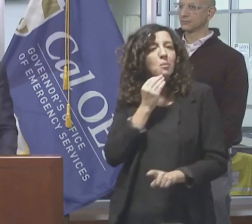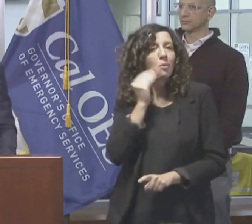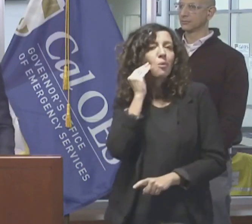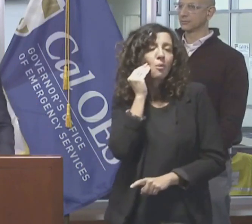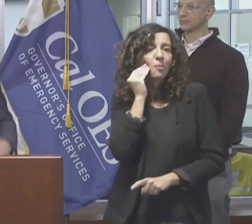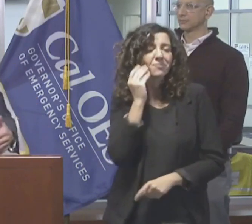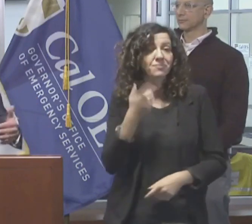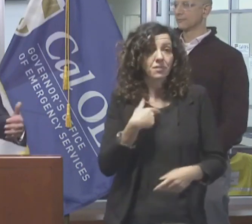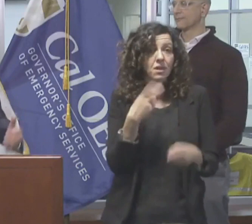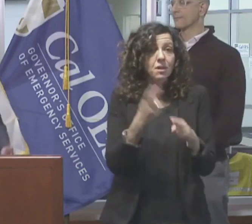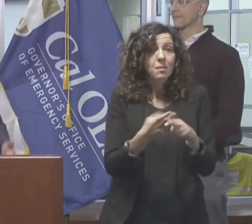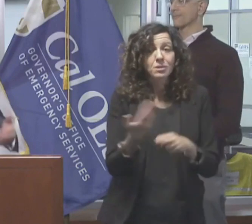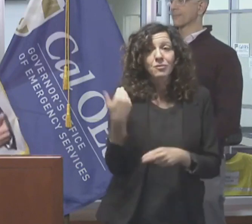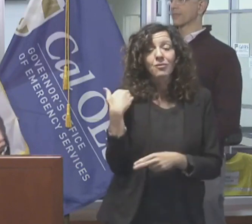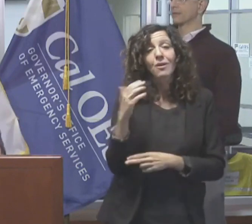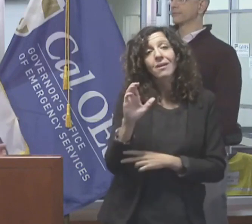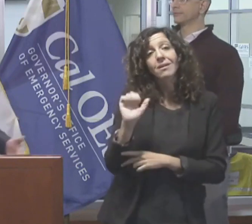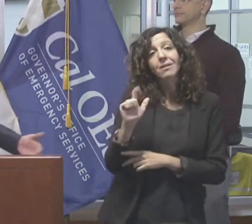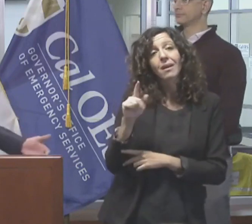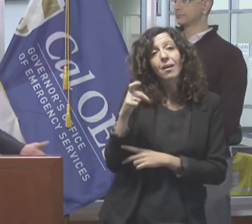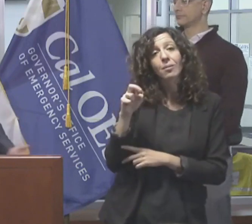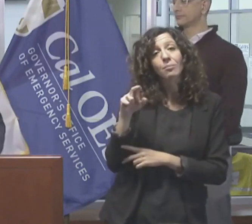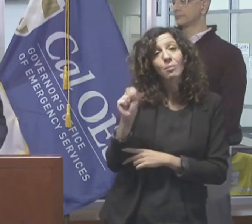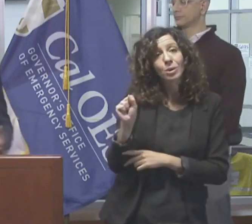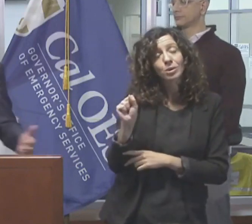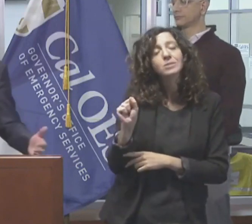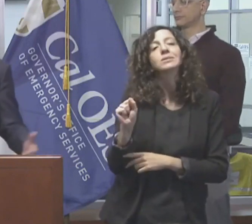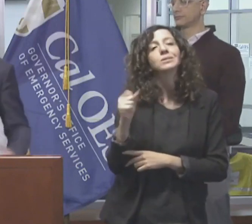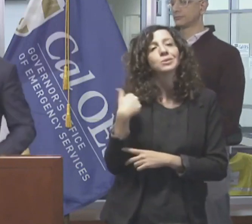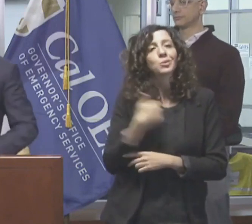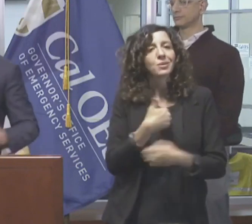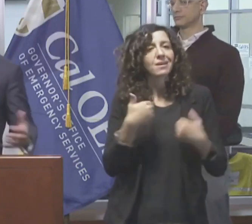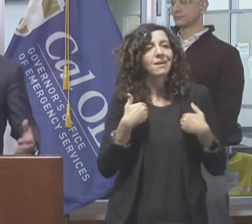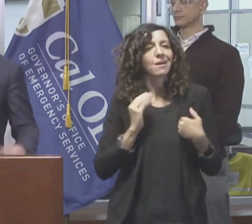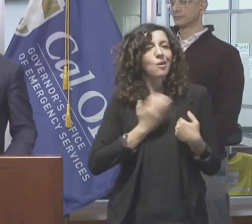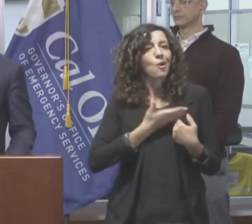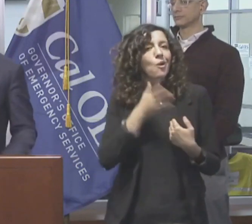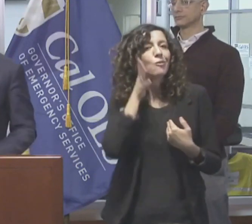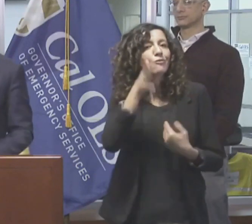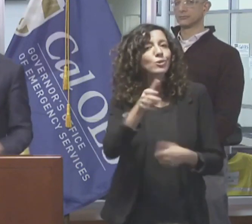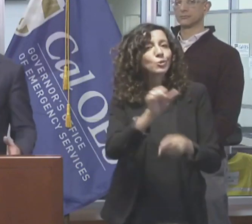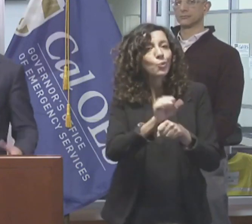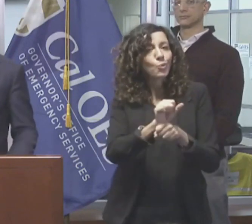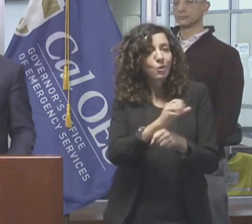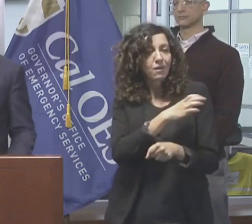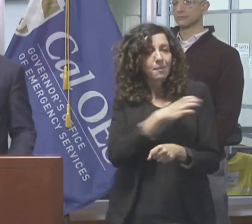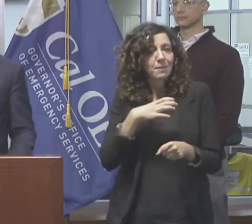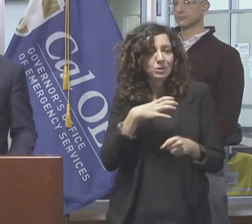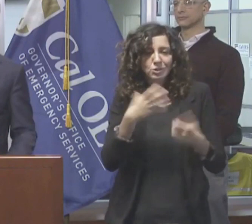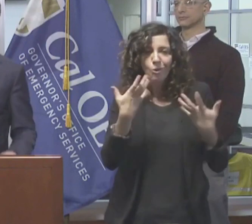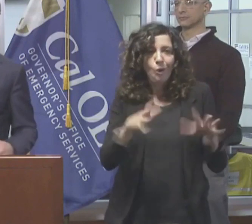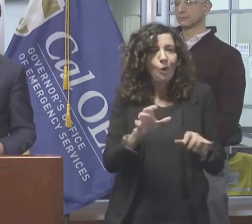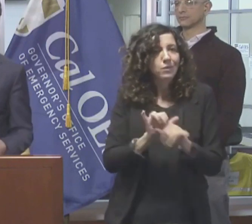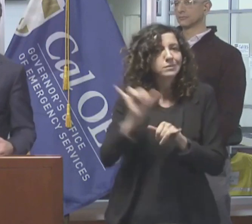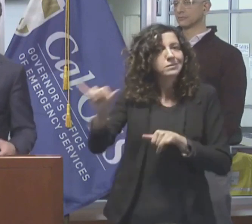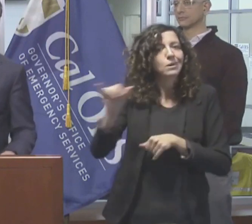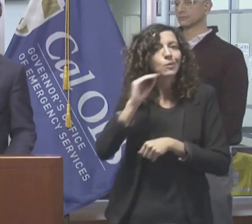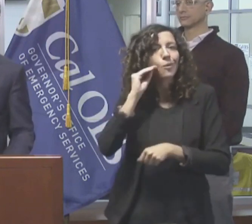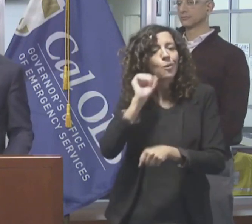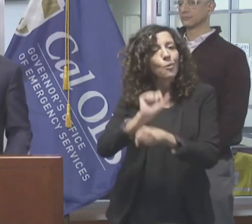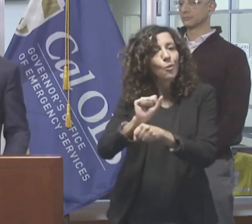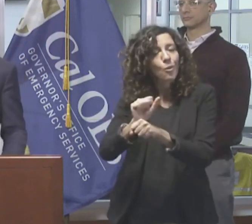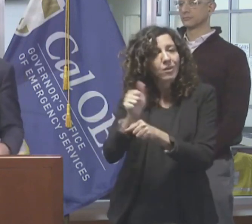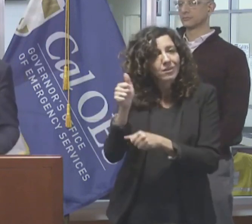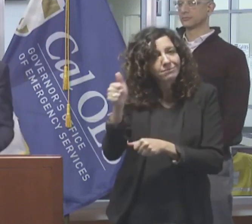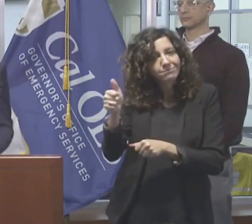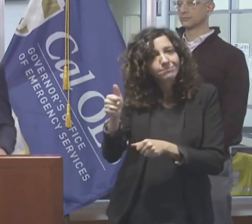ago agencies like CalPERS and others. We had our future work commissions already, again, working virtually, but working